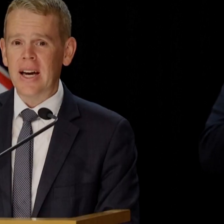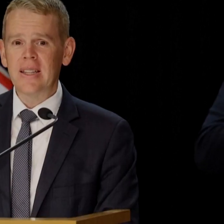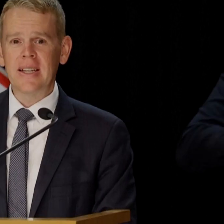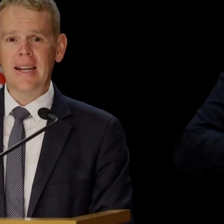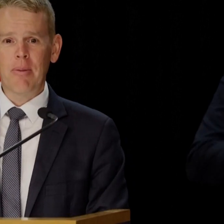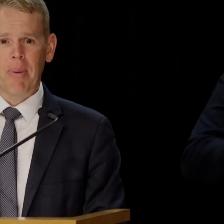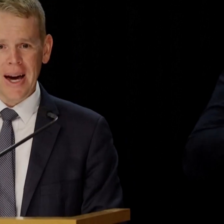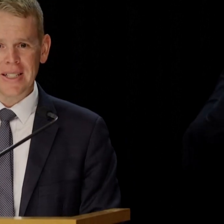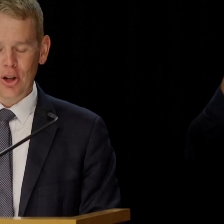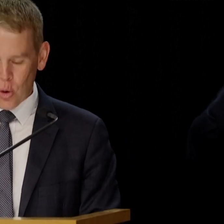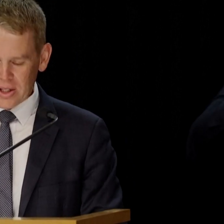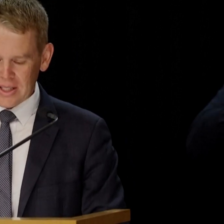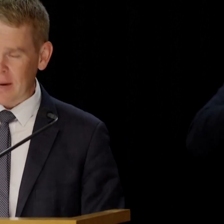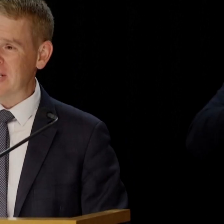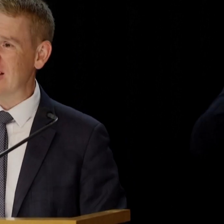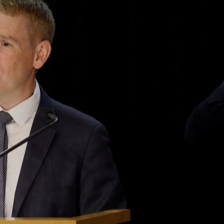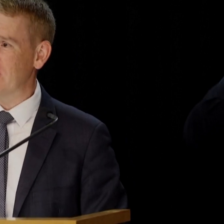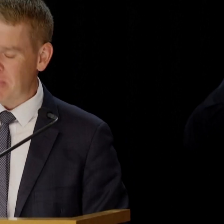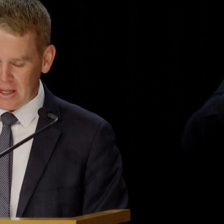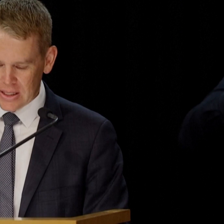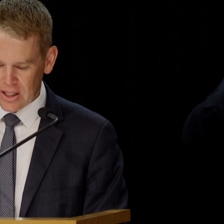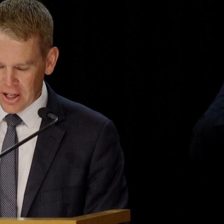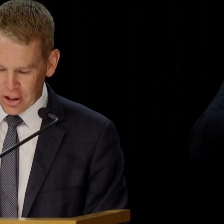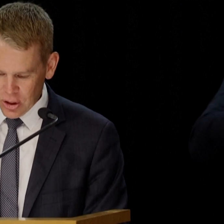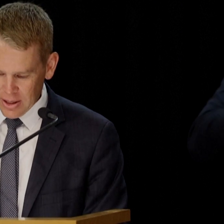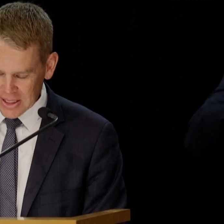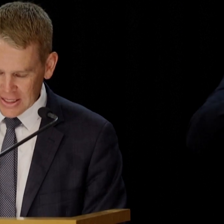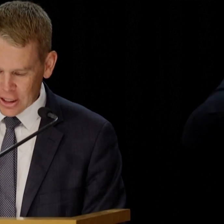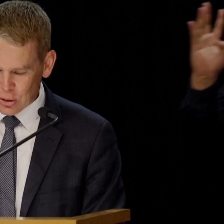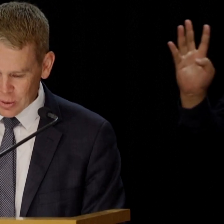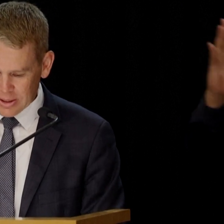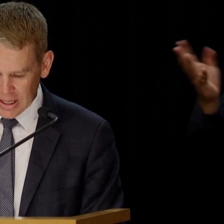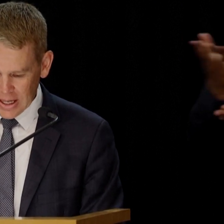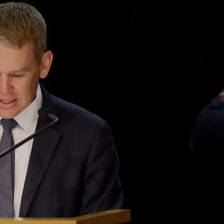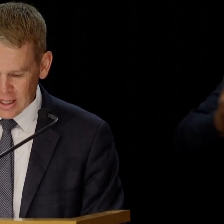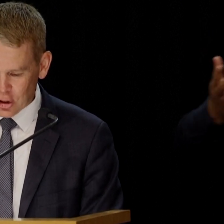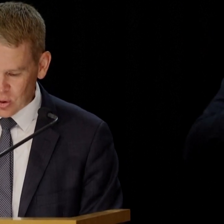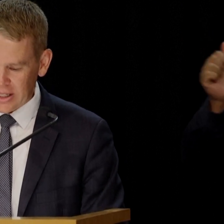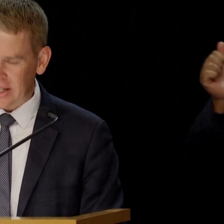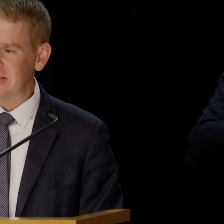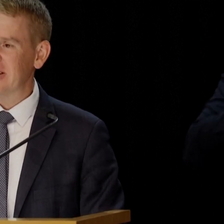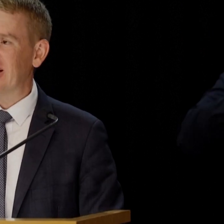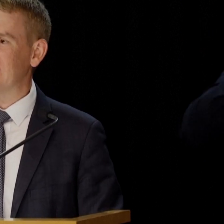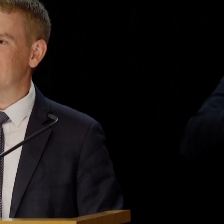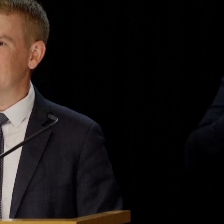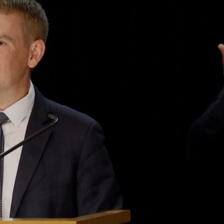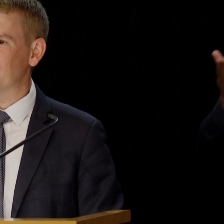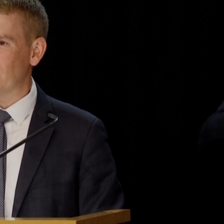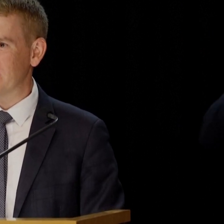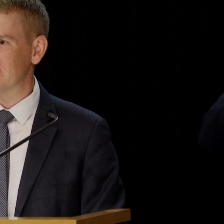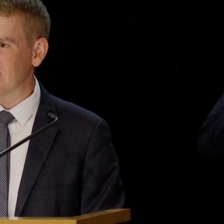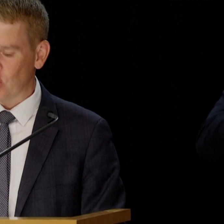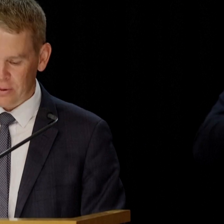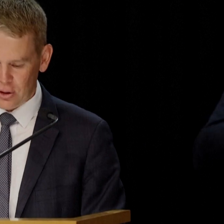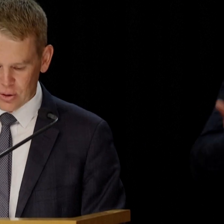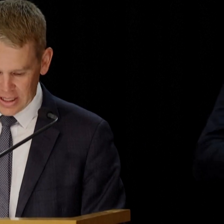New Zealanders get through this tough economic time. The move follows Ardern's surprise announcement on Thursday that she was resigning no